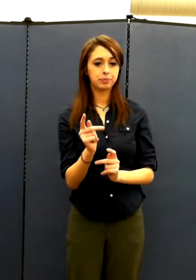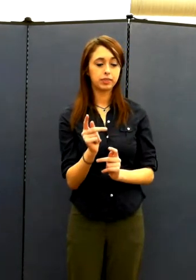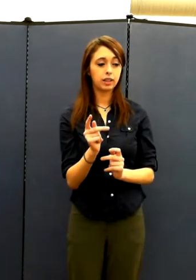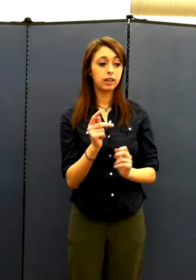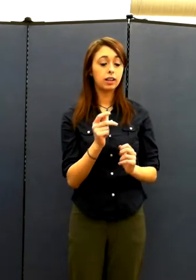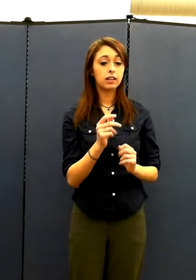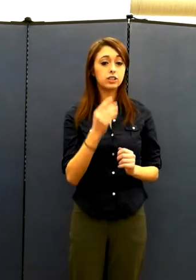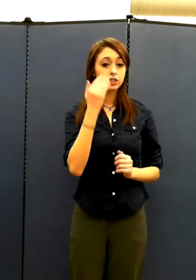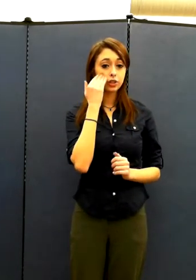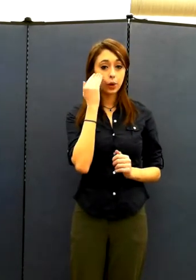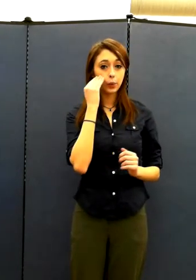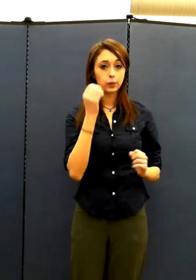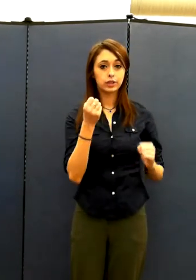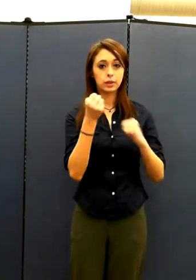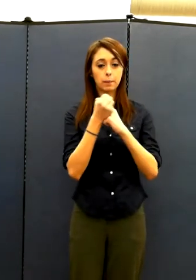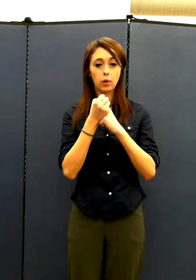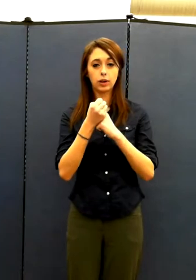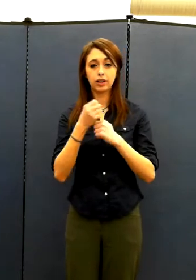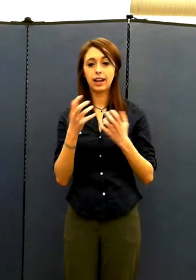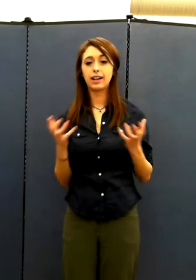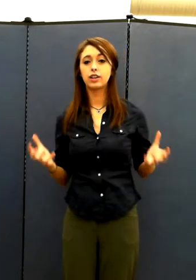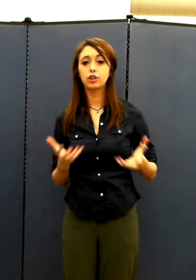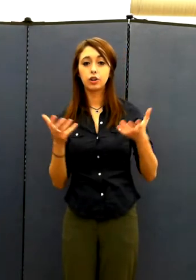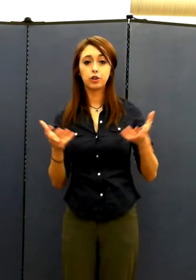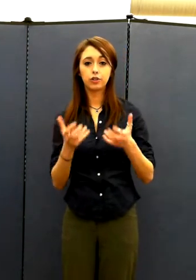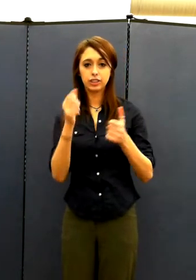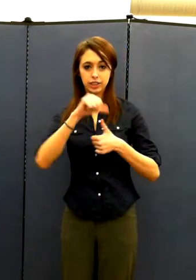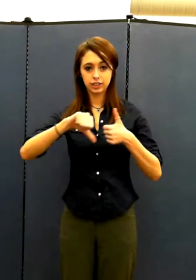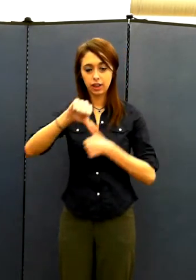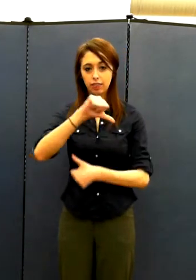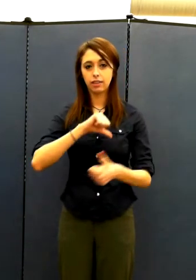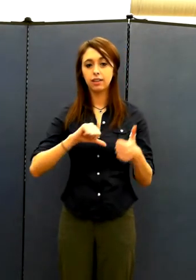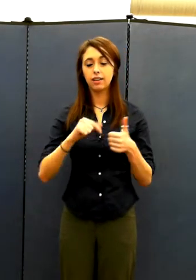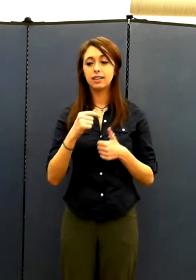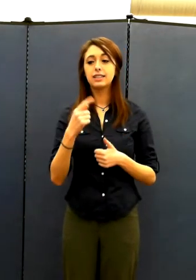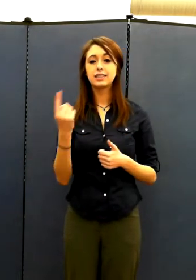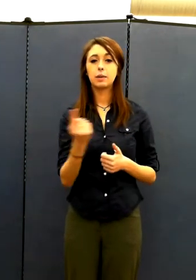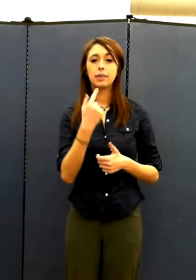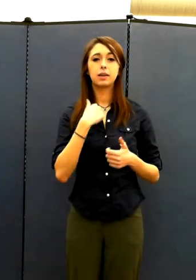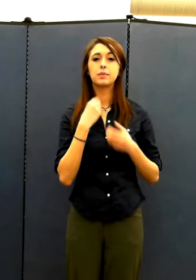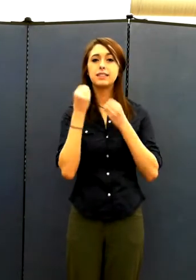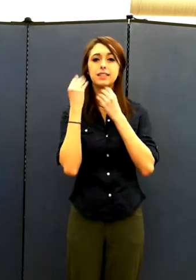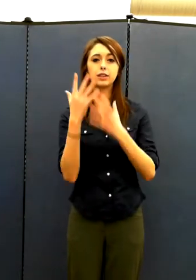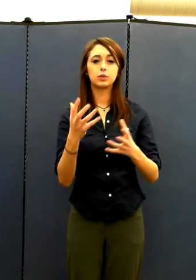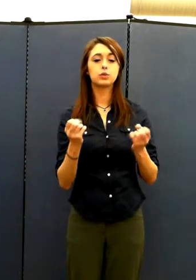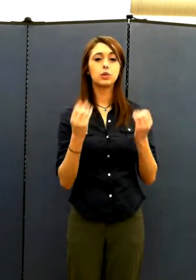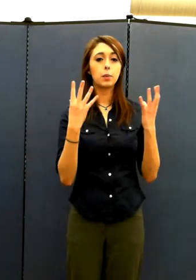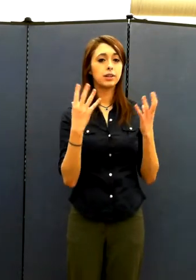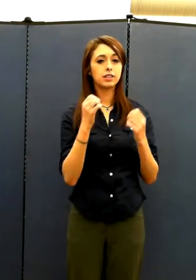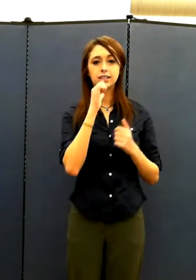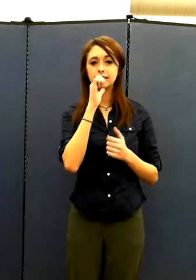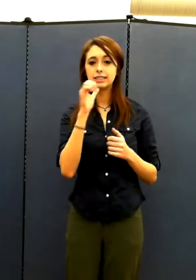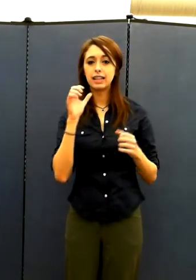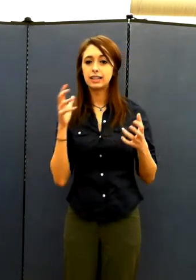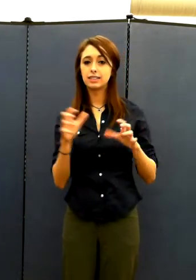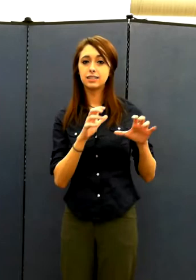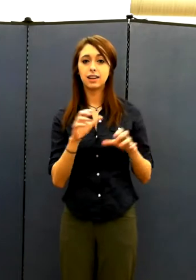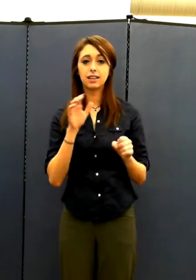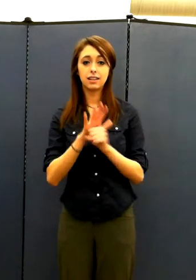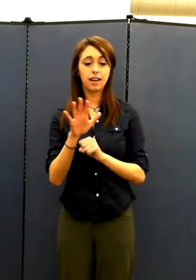and encourage each other. It's something that I want to tell you guys so much, because it's not done enough. It's really not. And this career is